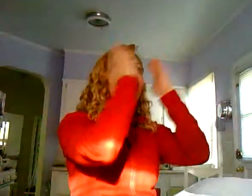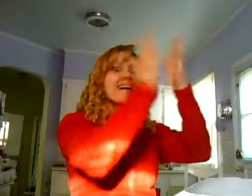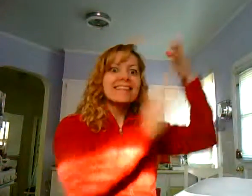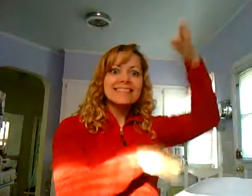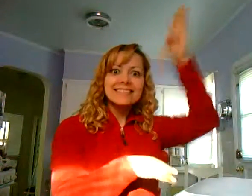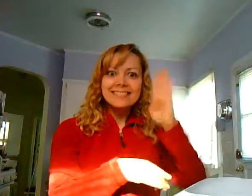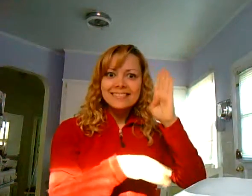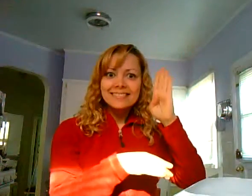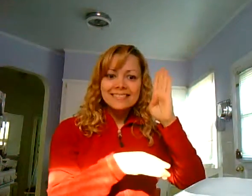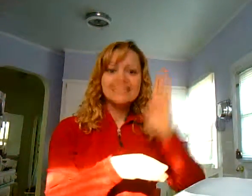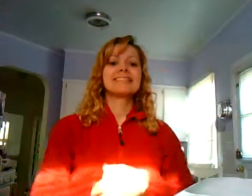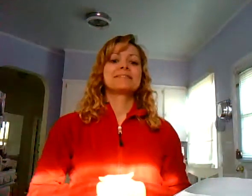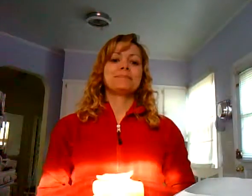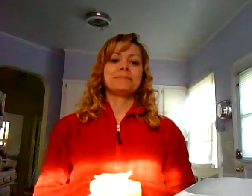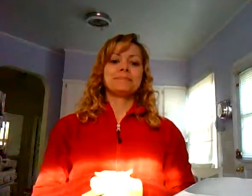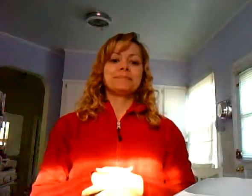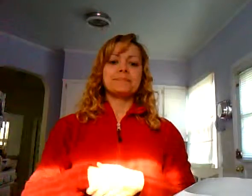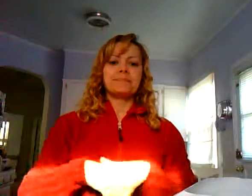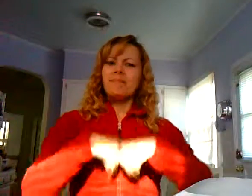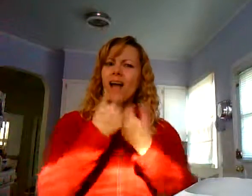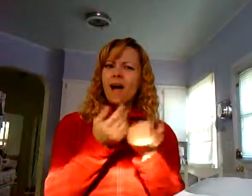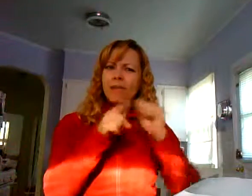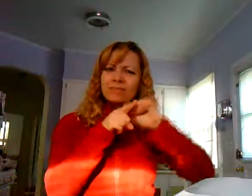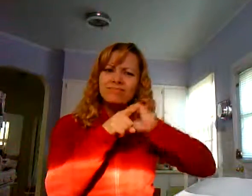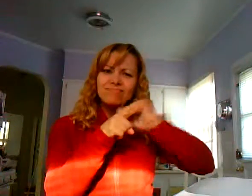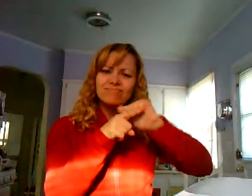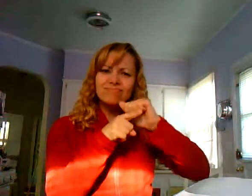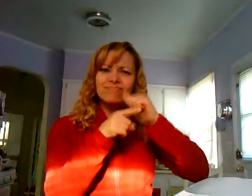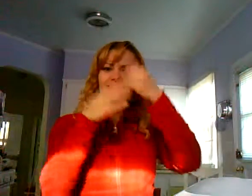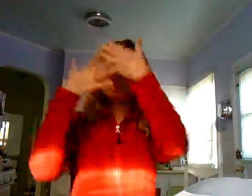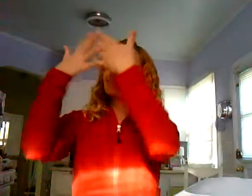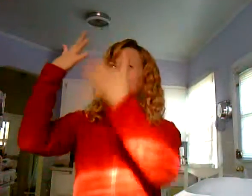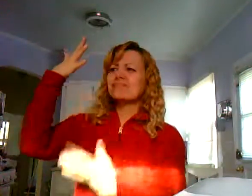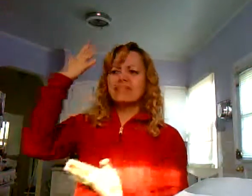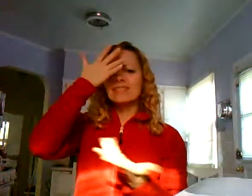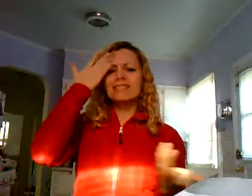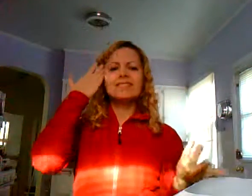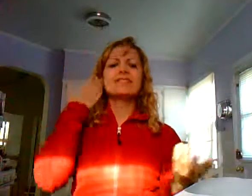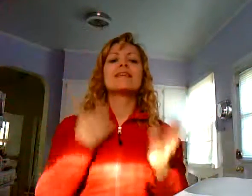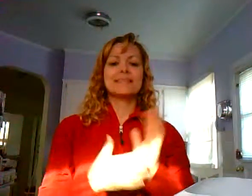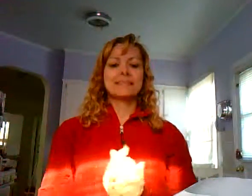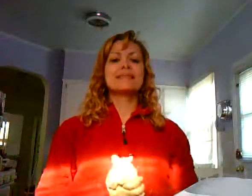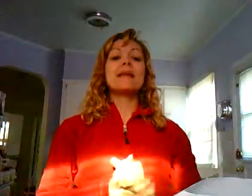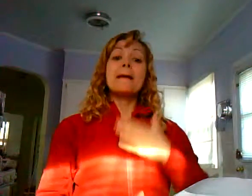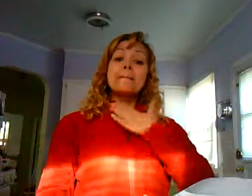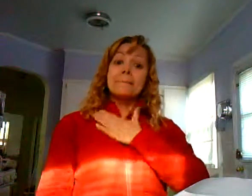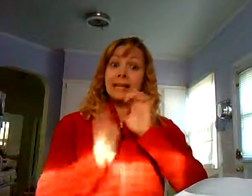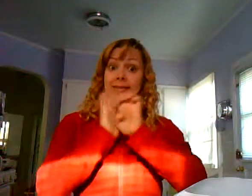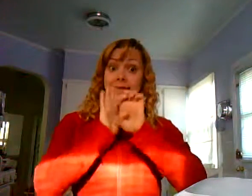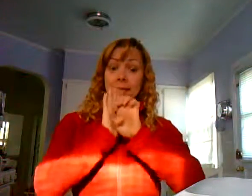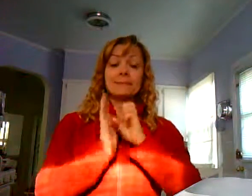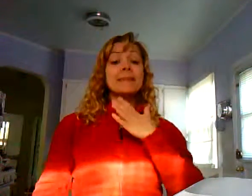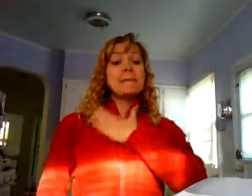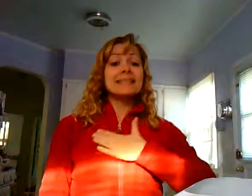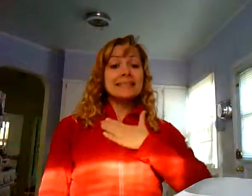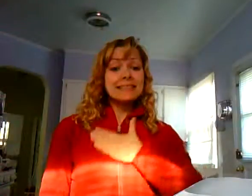focus on God. How do we practice these things? What are some practicals? Well